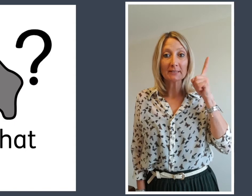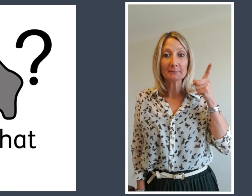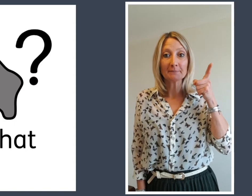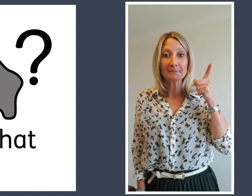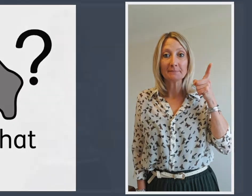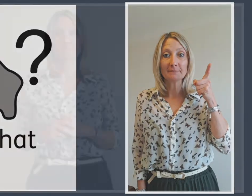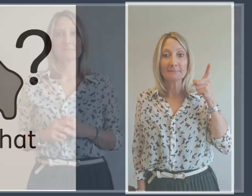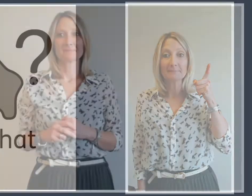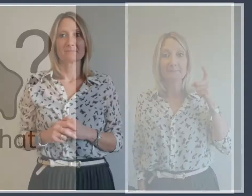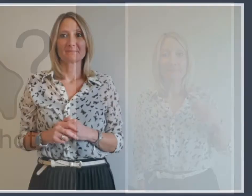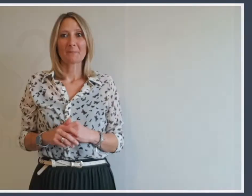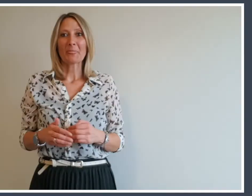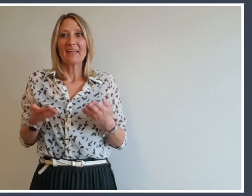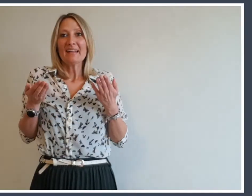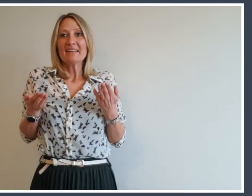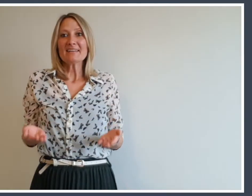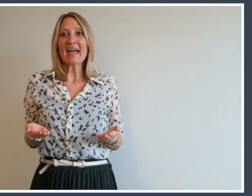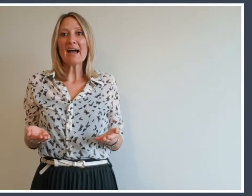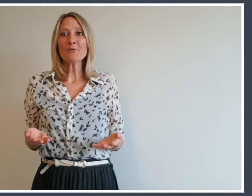What?